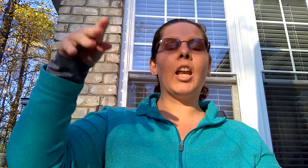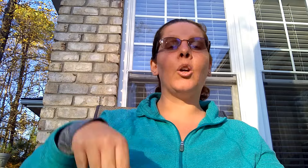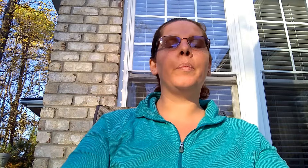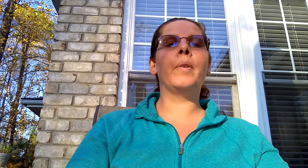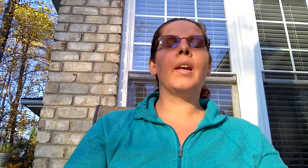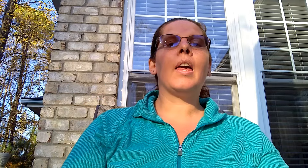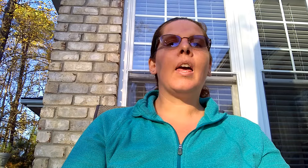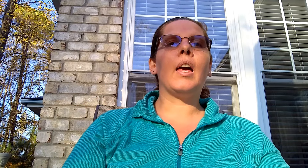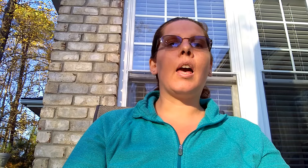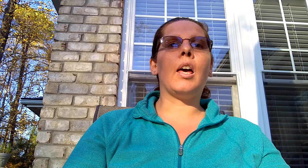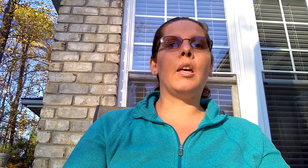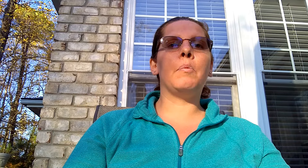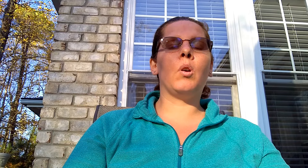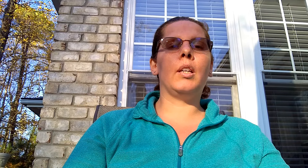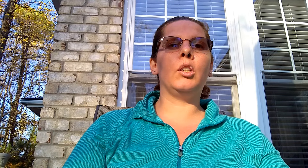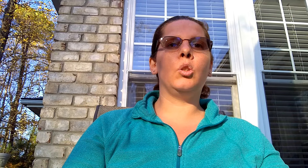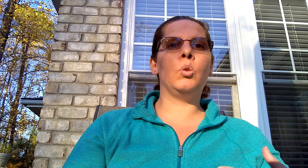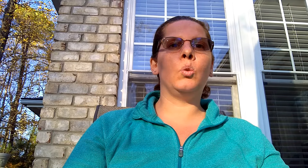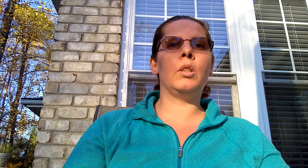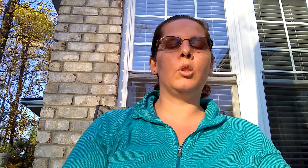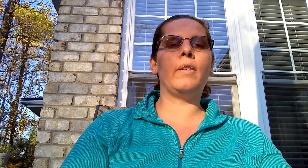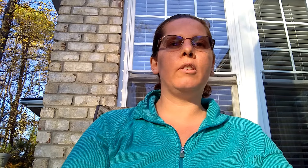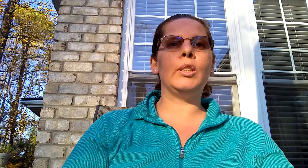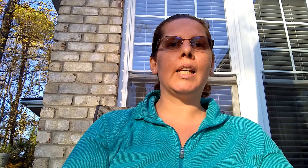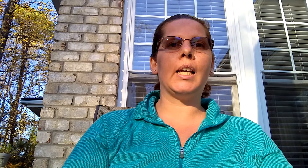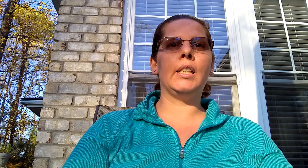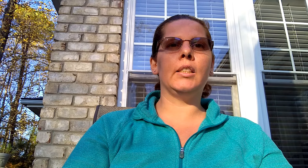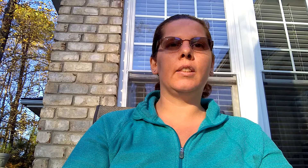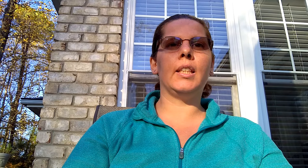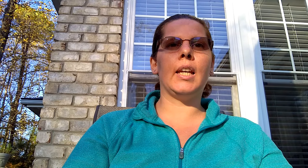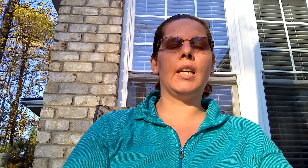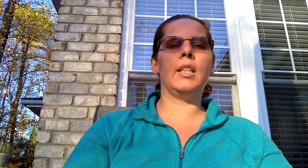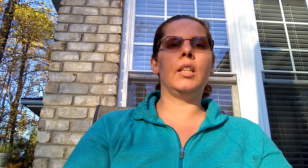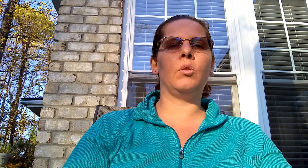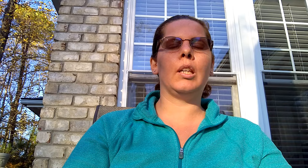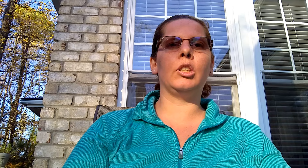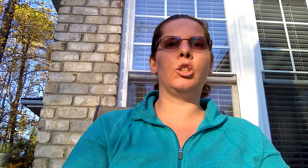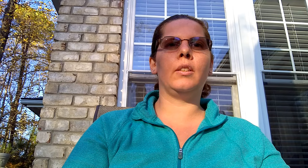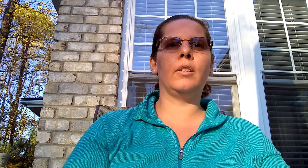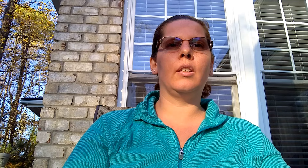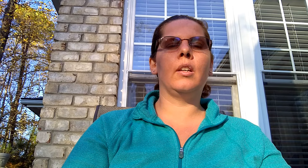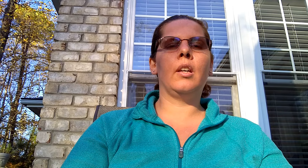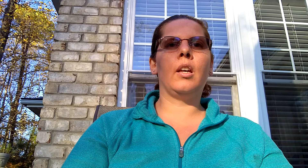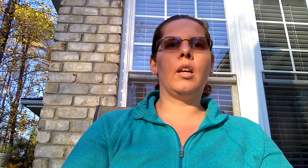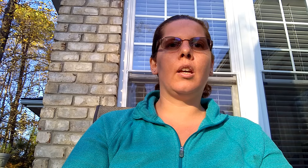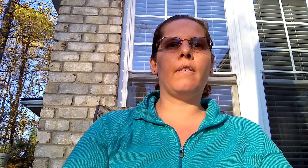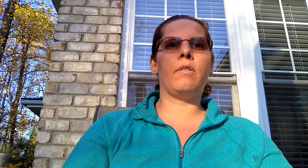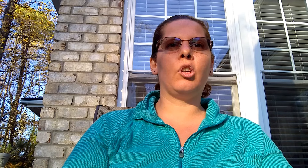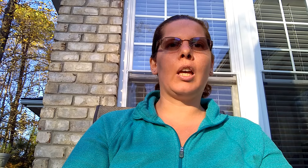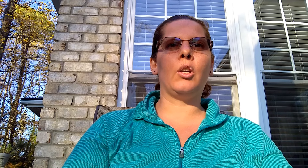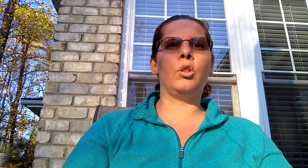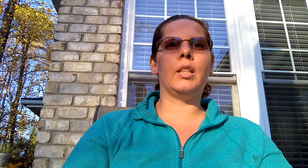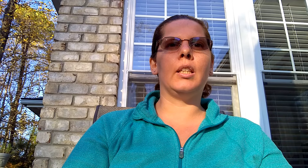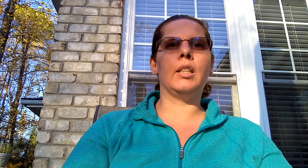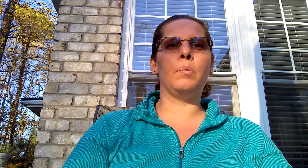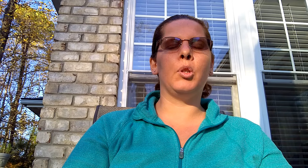Hello, I'm going to do a few signs today in relation for how you can